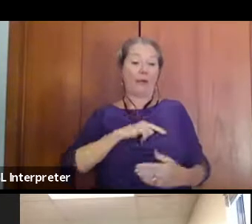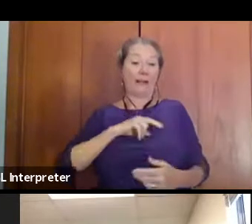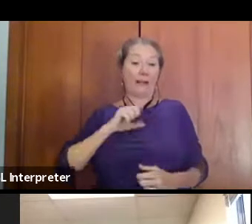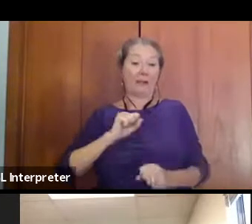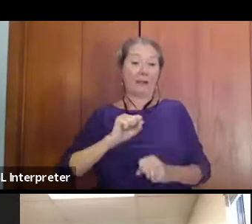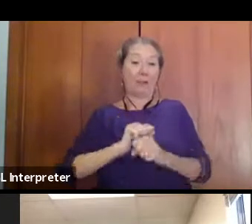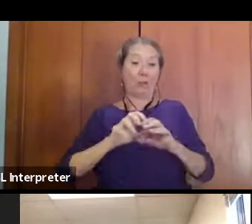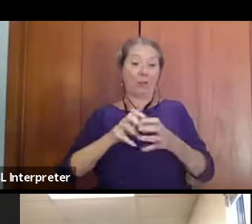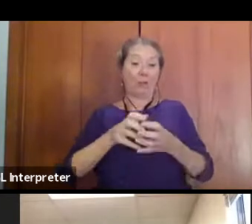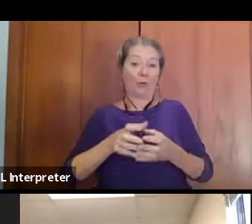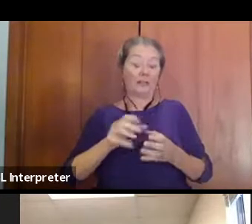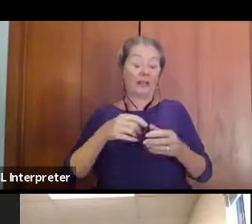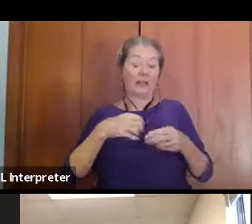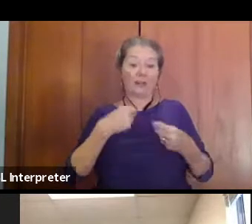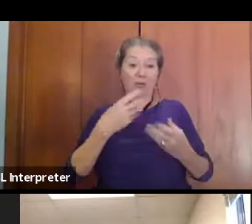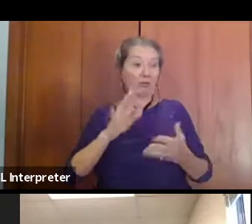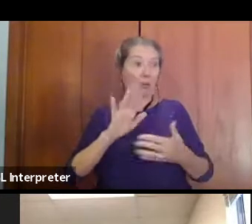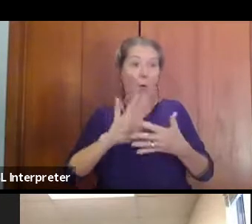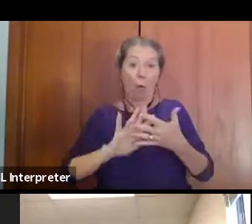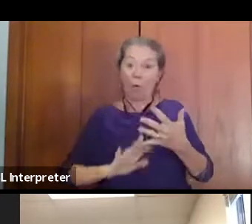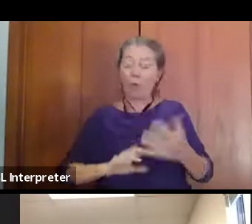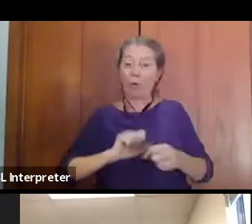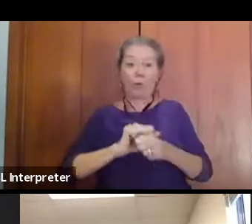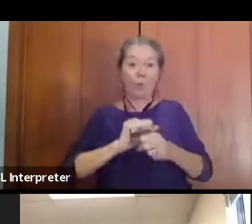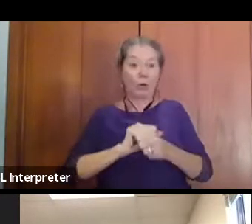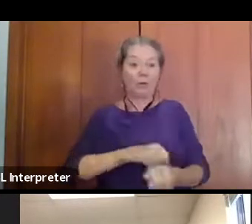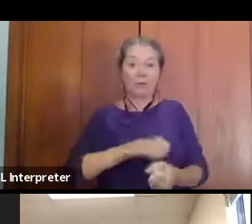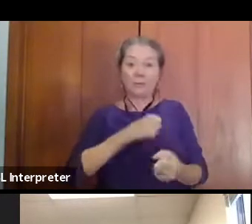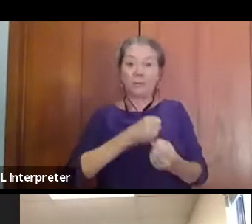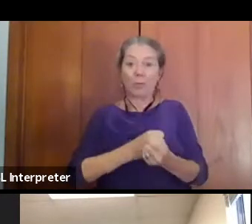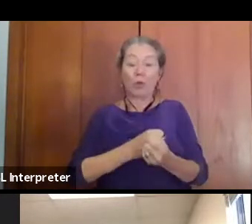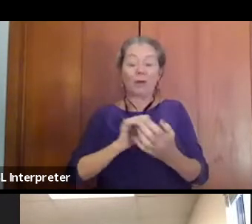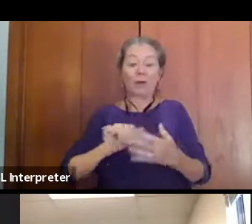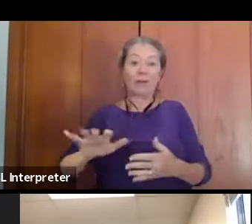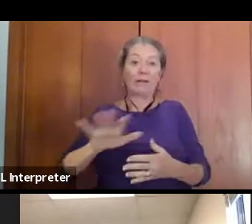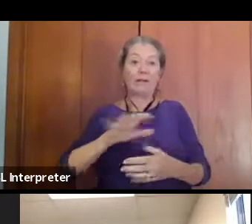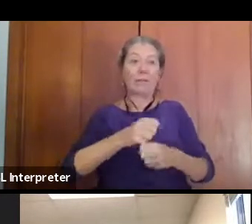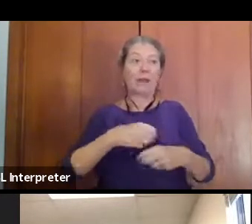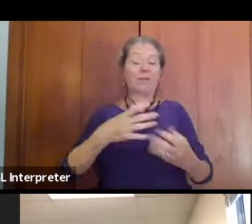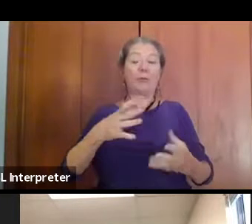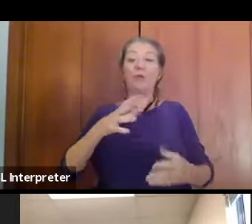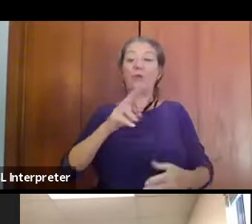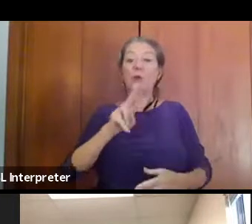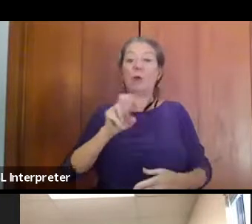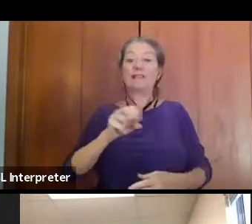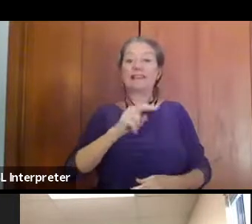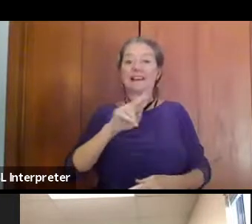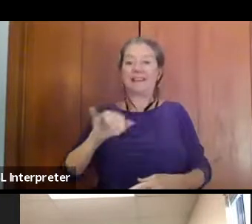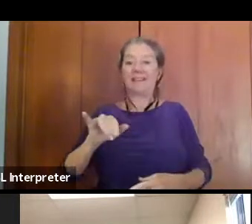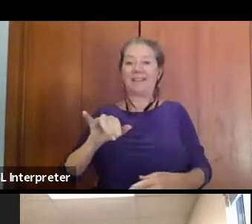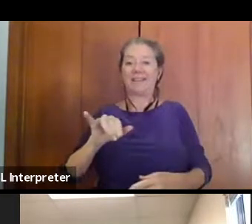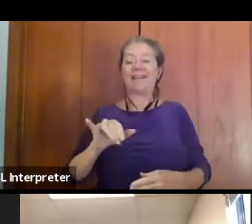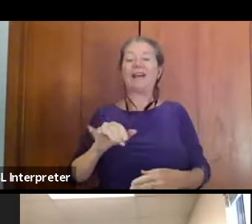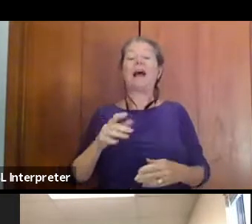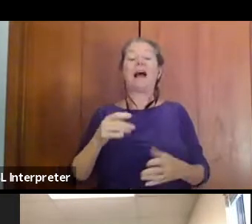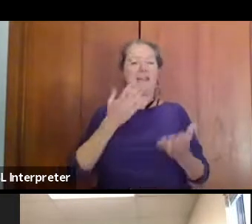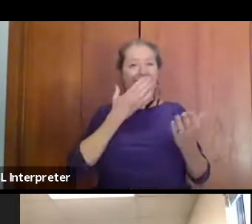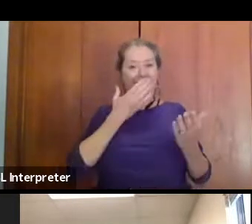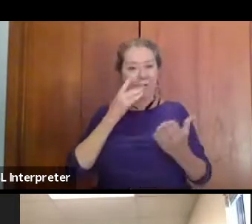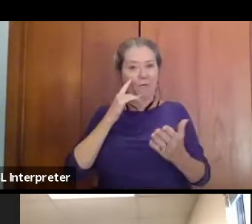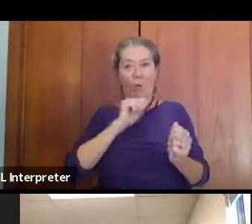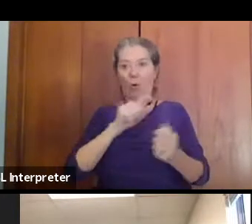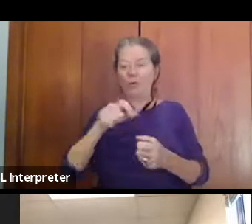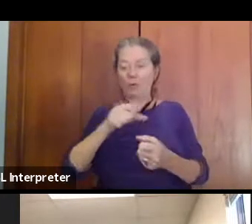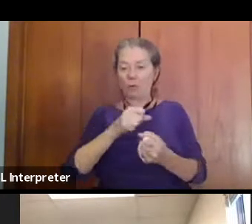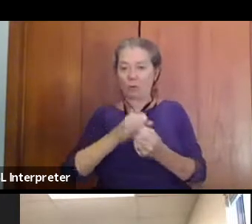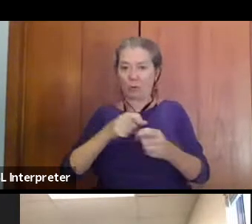talent, and contributions made by Hispanics to the U.S. Navy. I want to thank each and every one of you who took the time to contribute to this event.